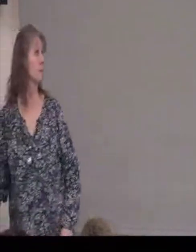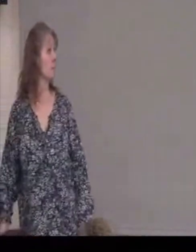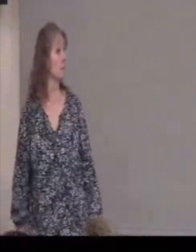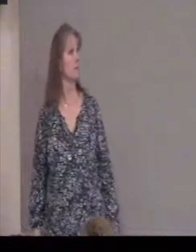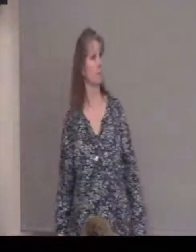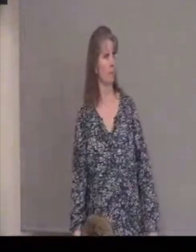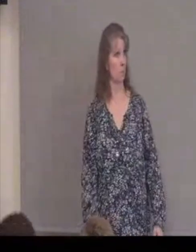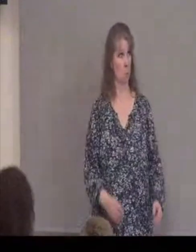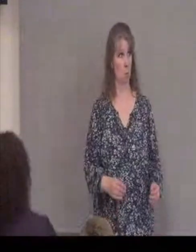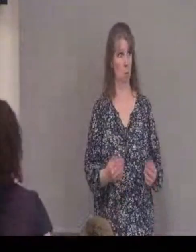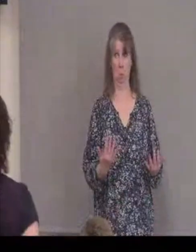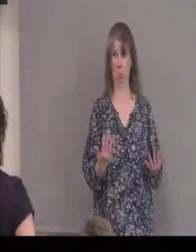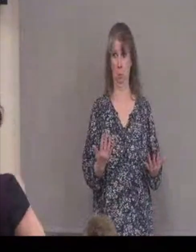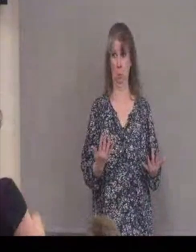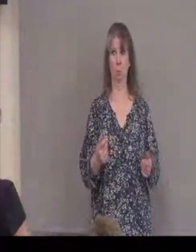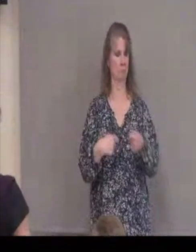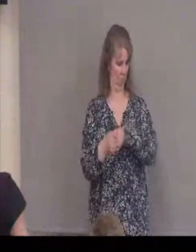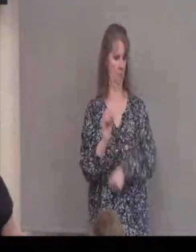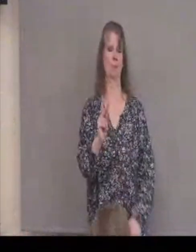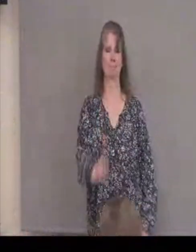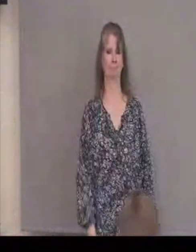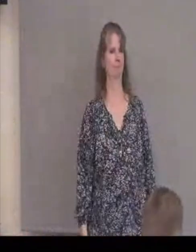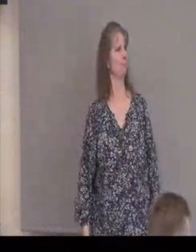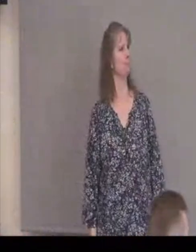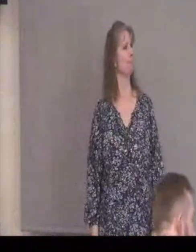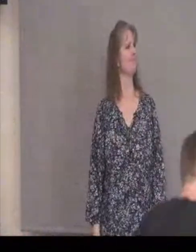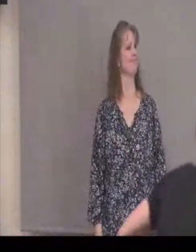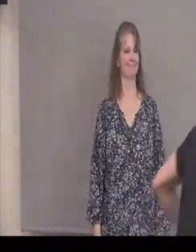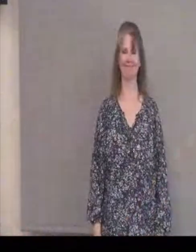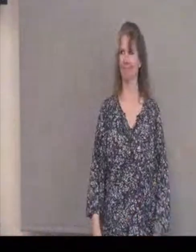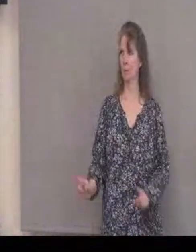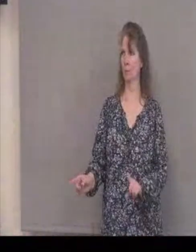Interpreter is switching.